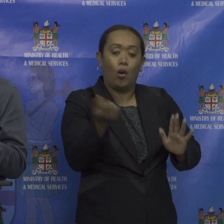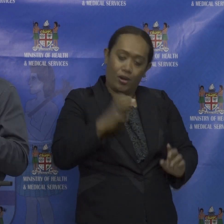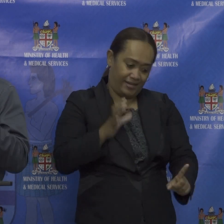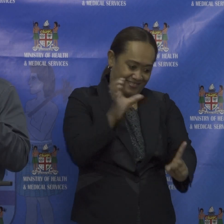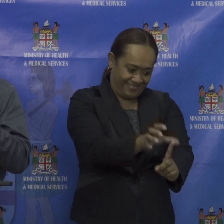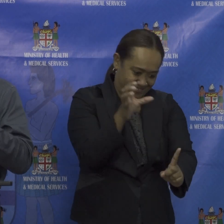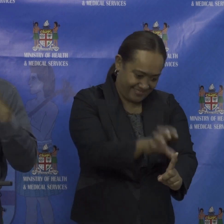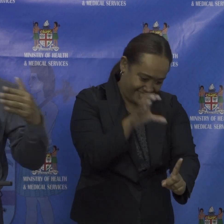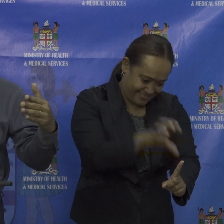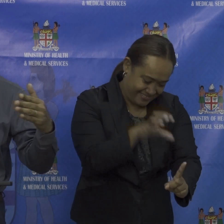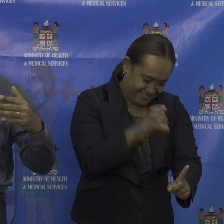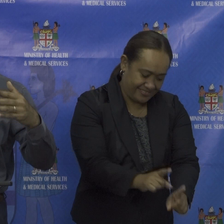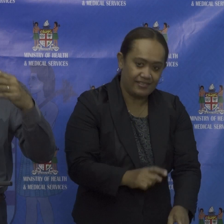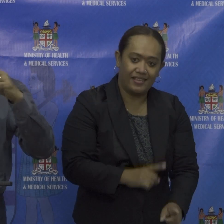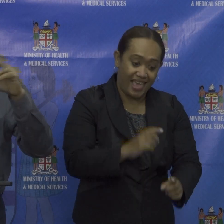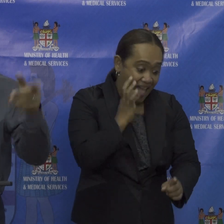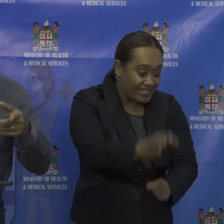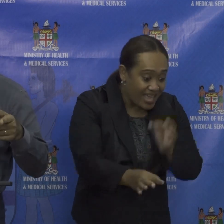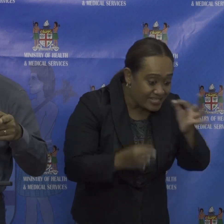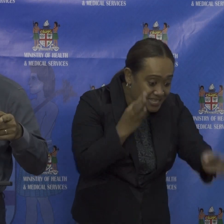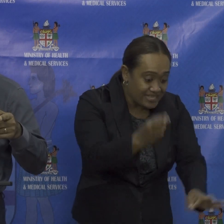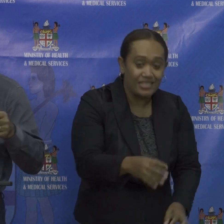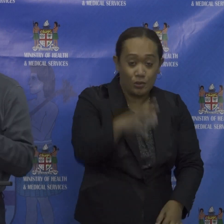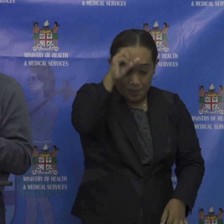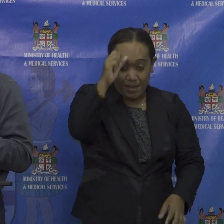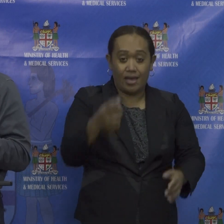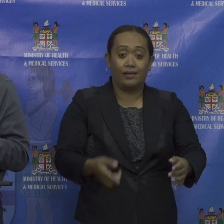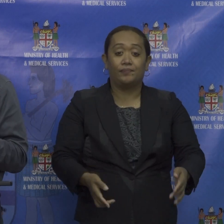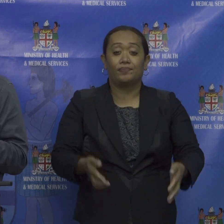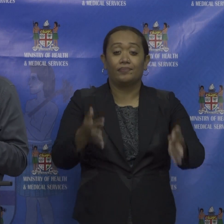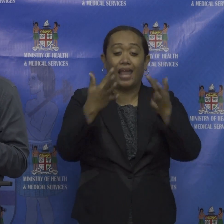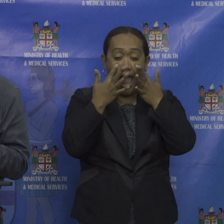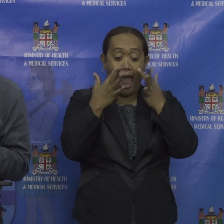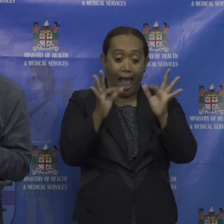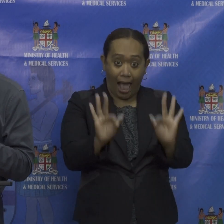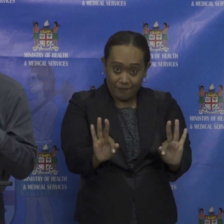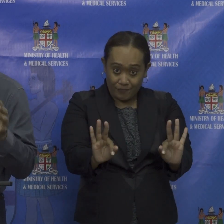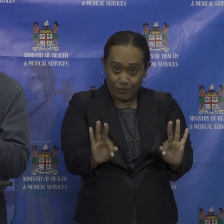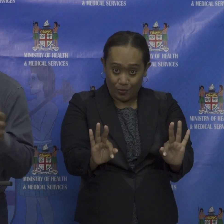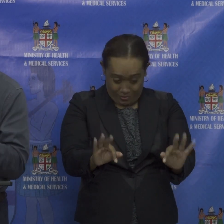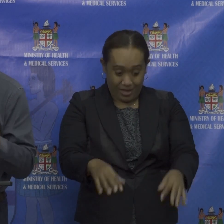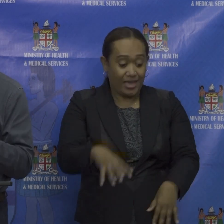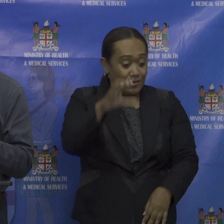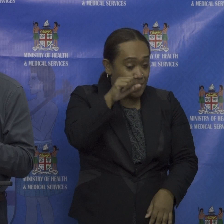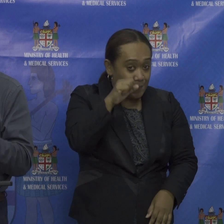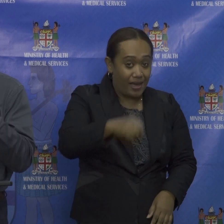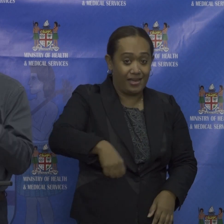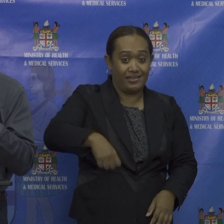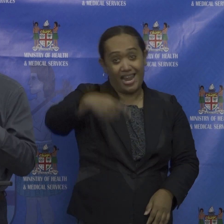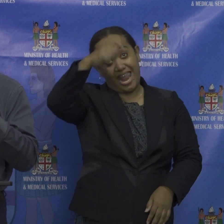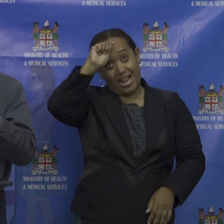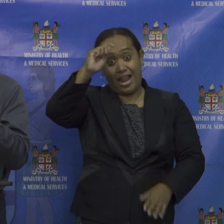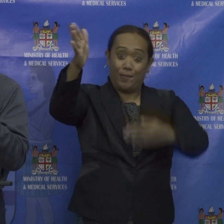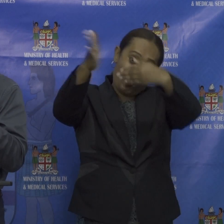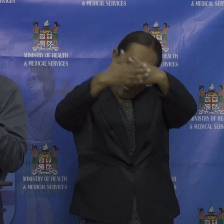that we asked us to maintain the quarantine, the curfew hours, maintain the nightclubs from not opening. It was all because